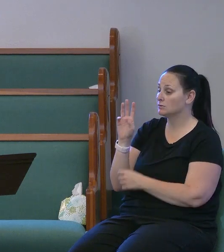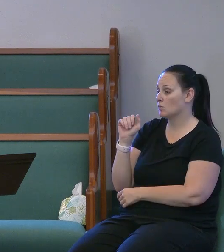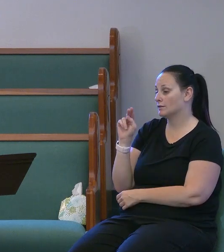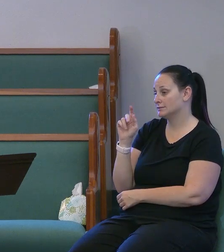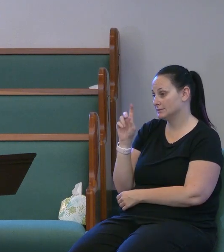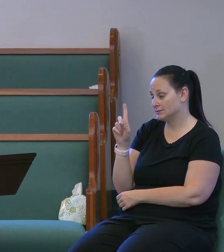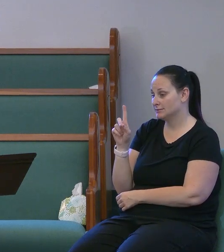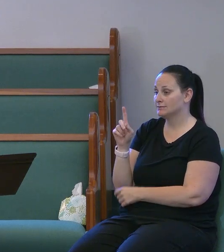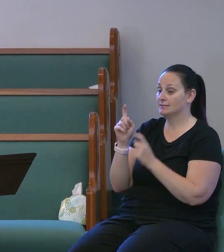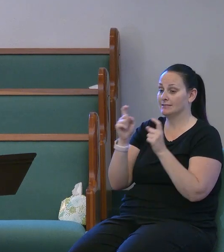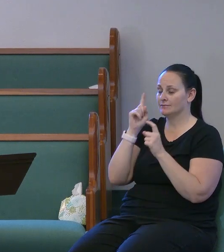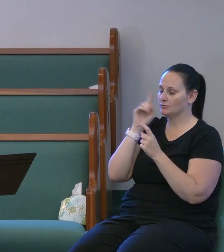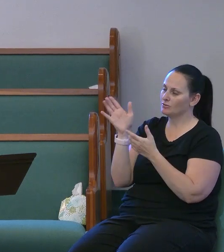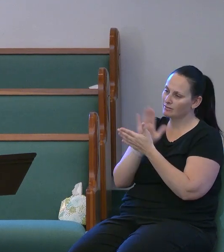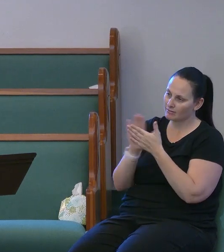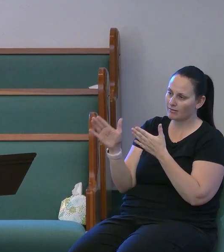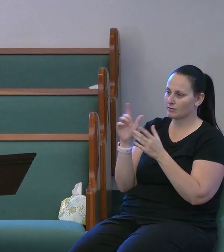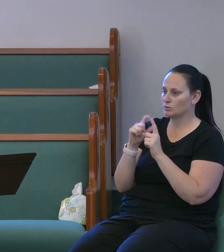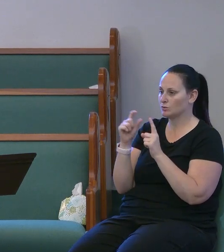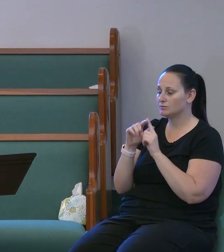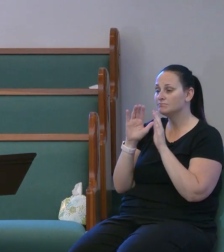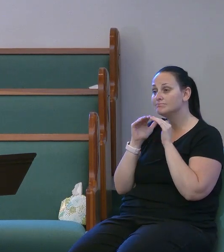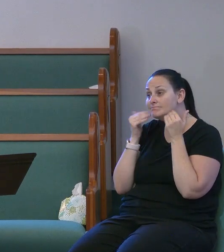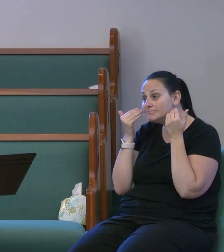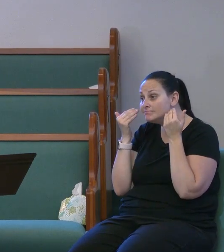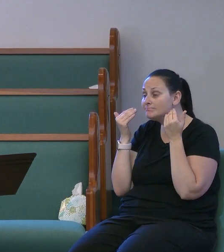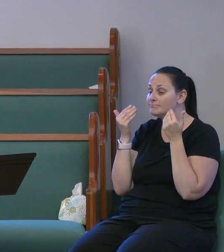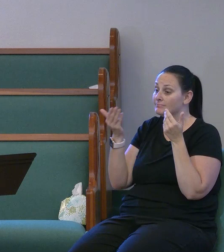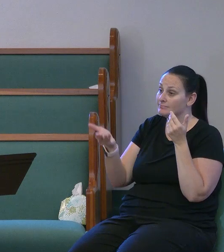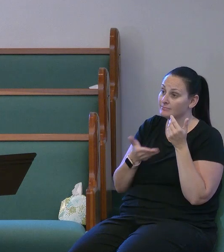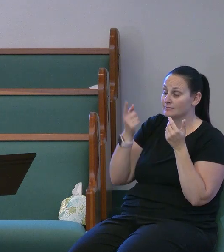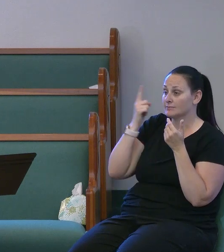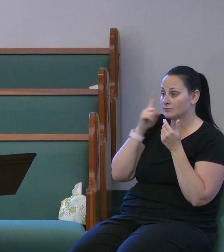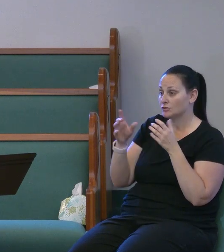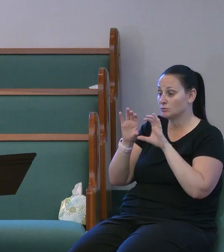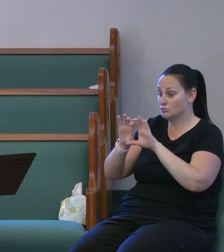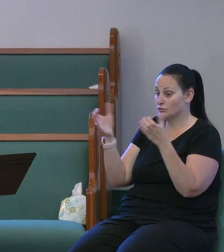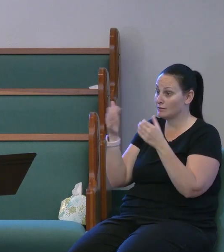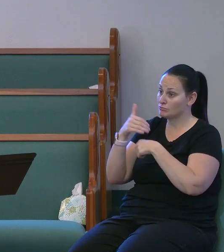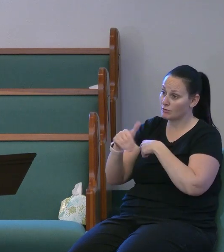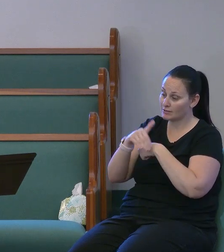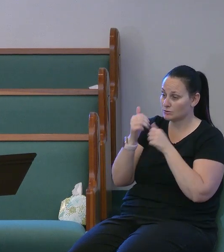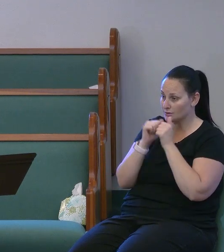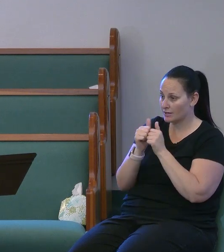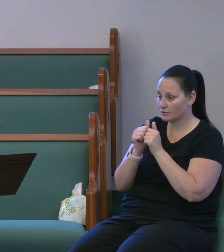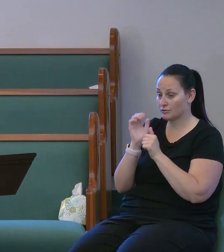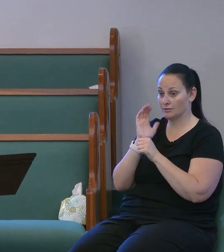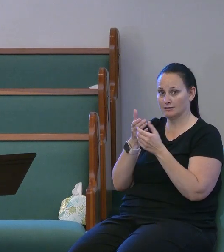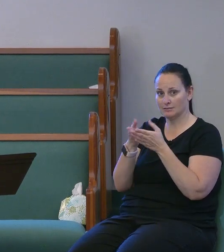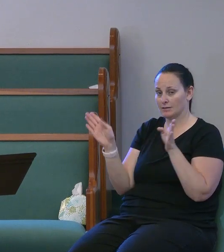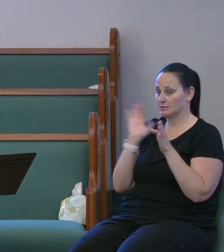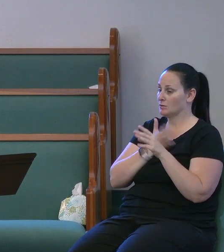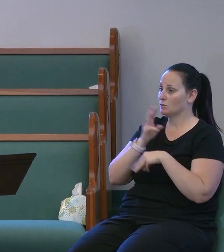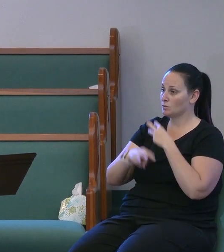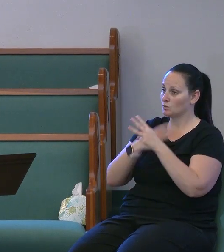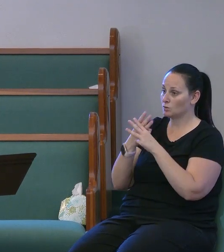The gift of the kind word, the open smile, an invitation to break bread together expands our own world and can